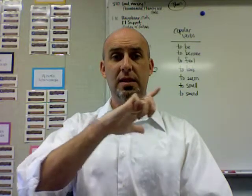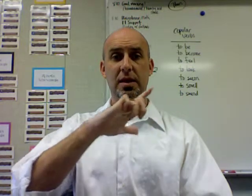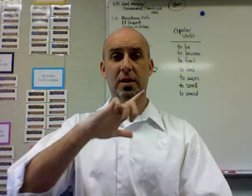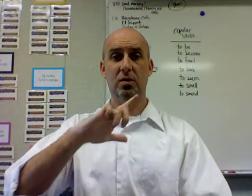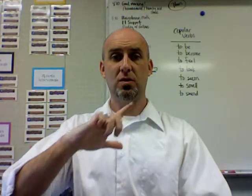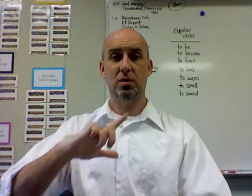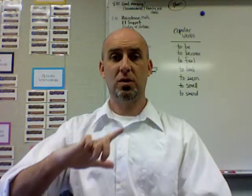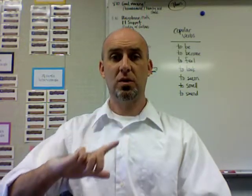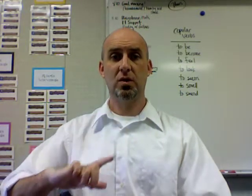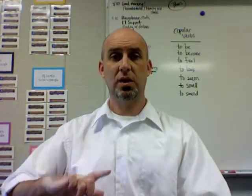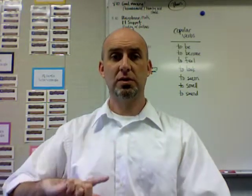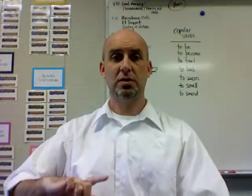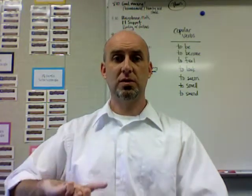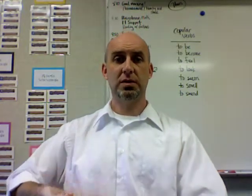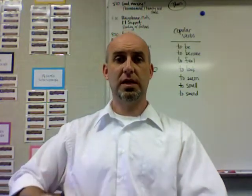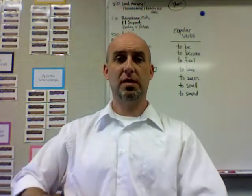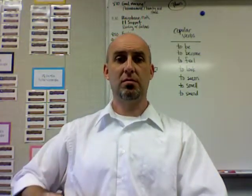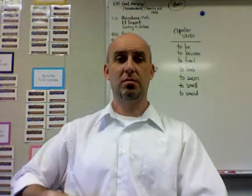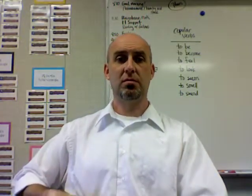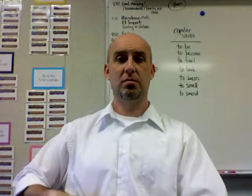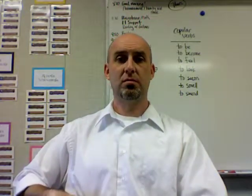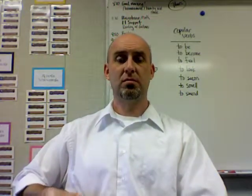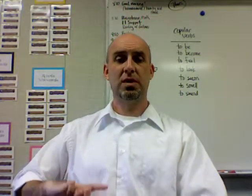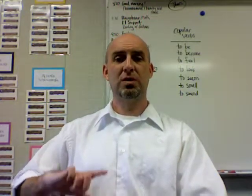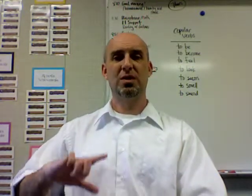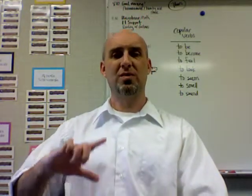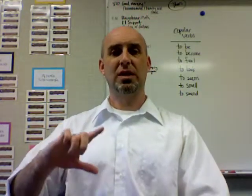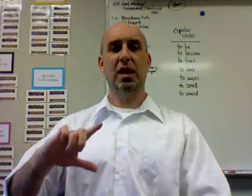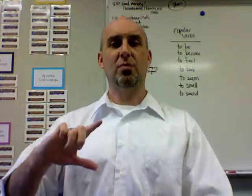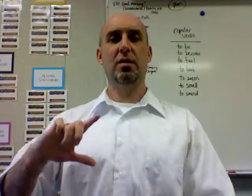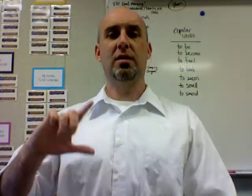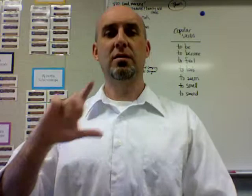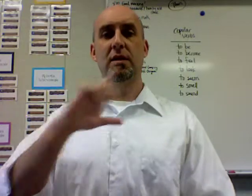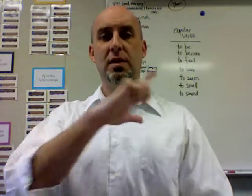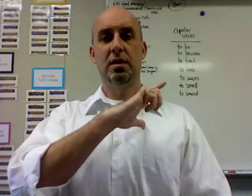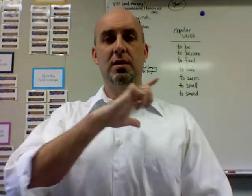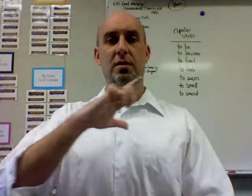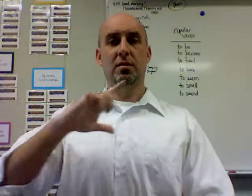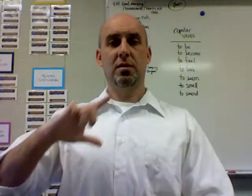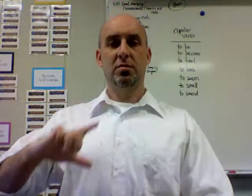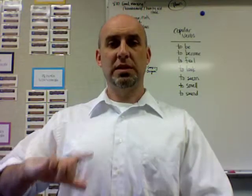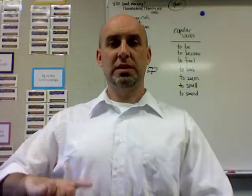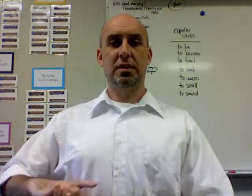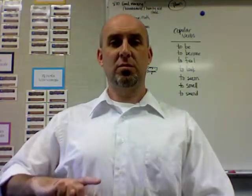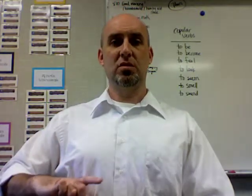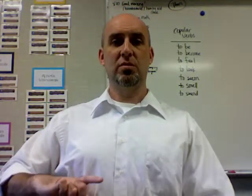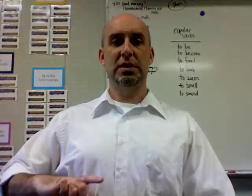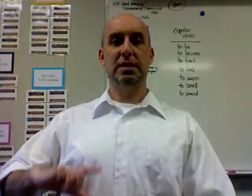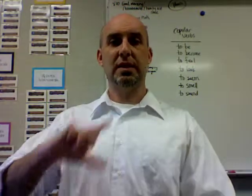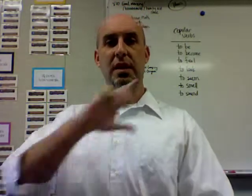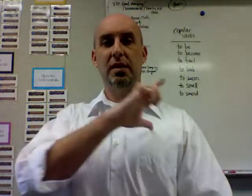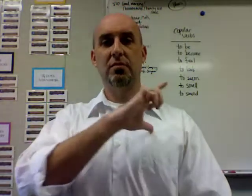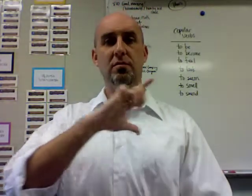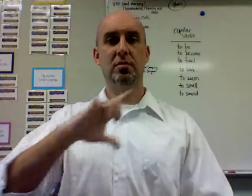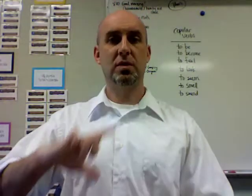down across to the same. Goes off the camera there. Basically the movement is like that. Like